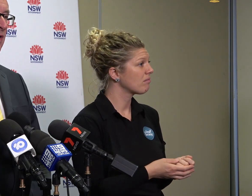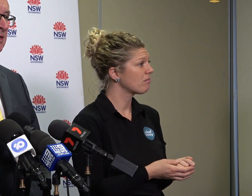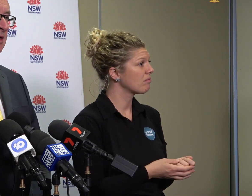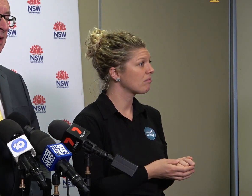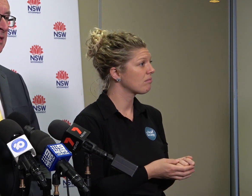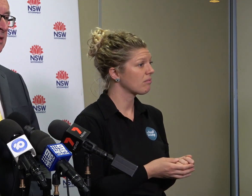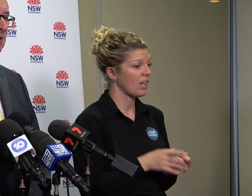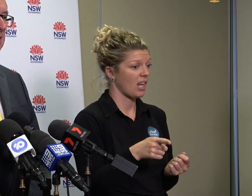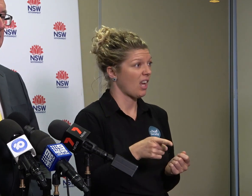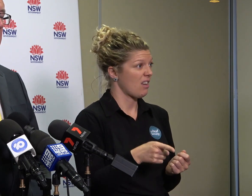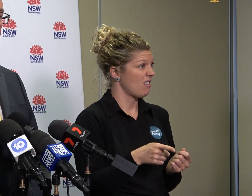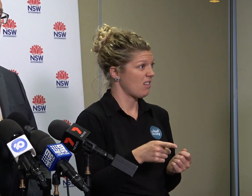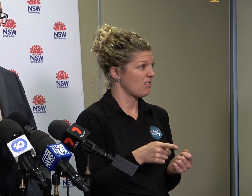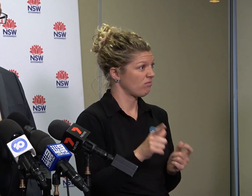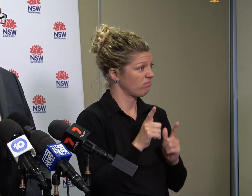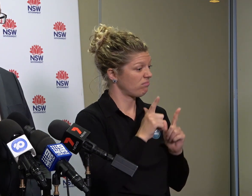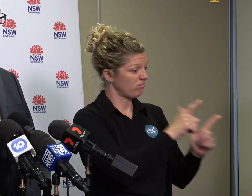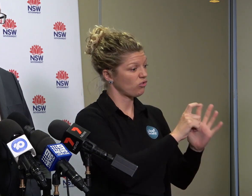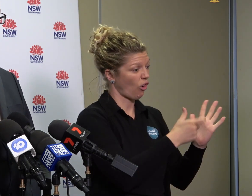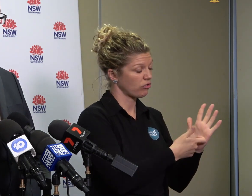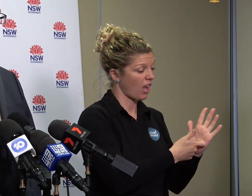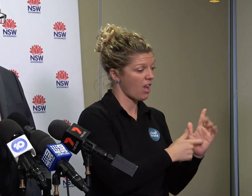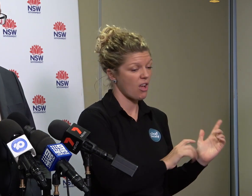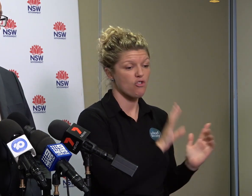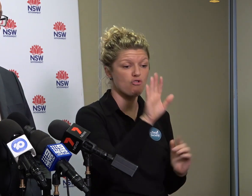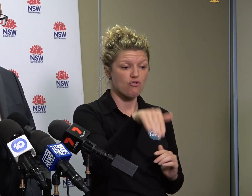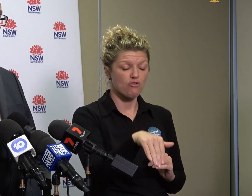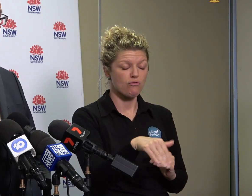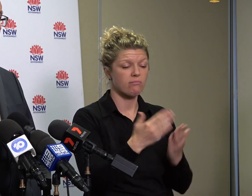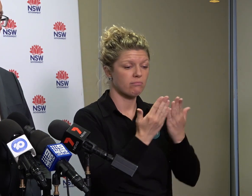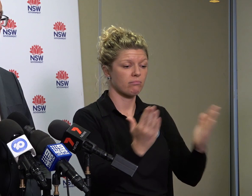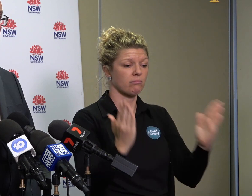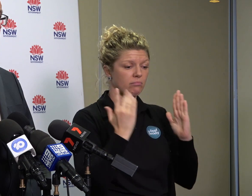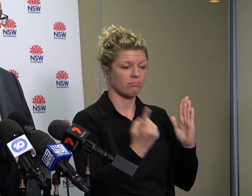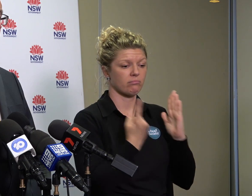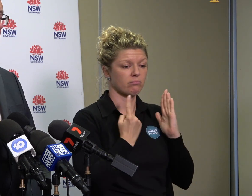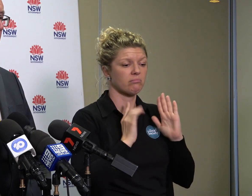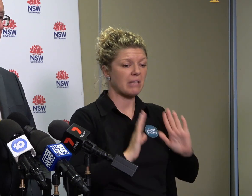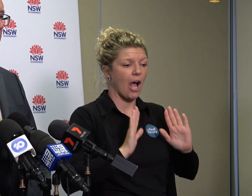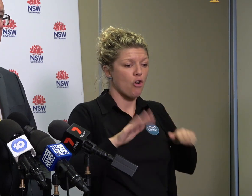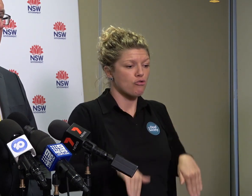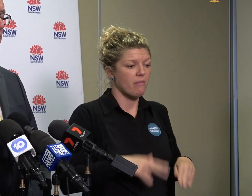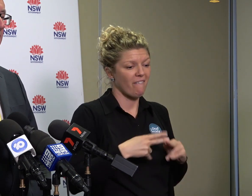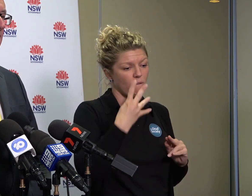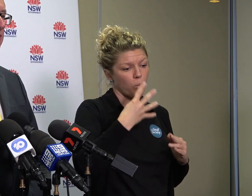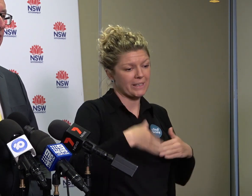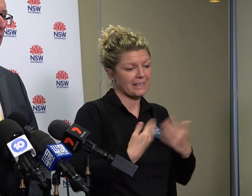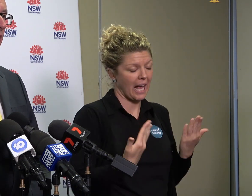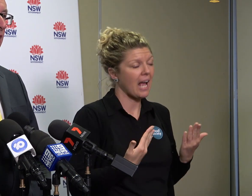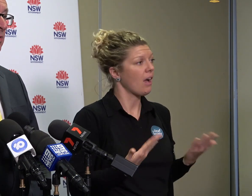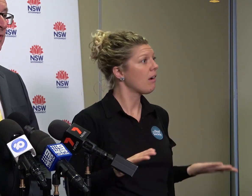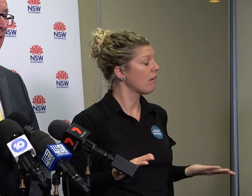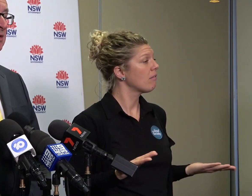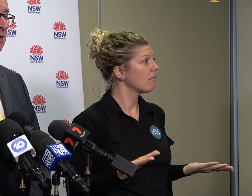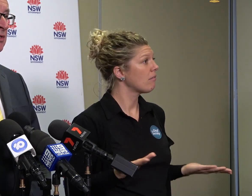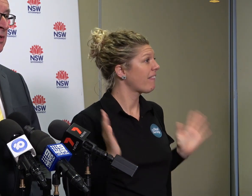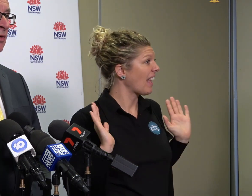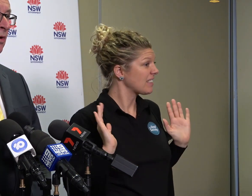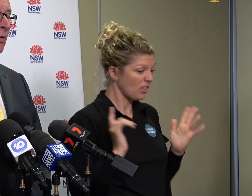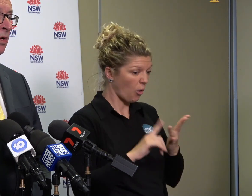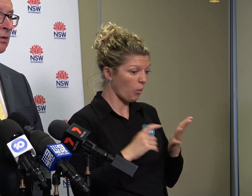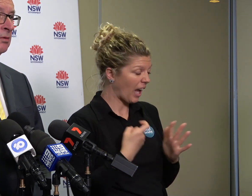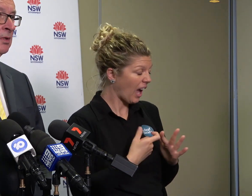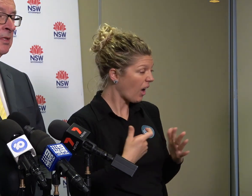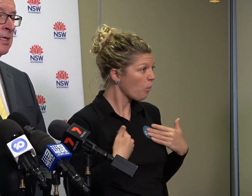they self-isolated, and there will now be consideration of what level of medical care is required, but they're actually